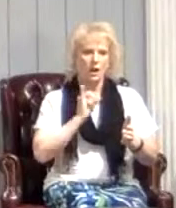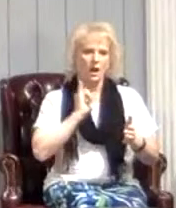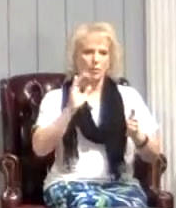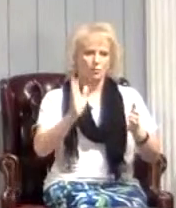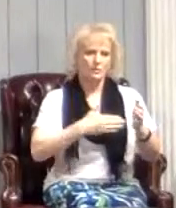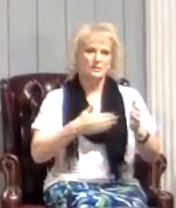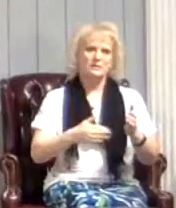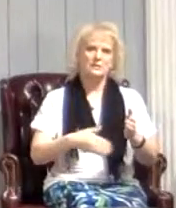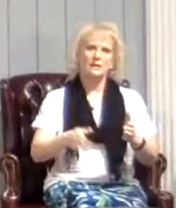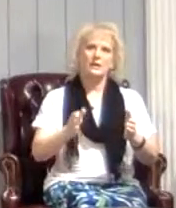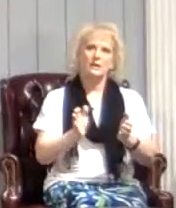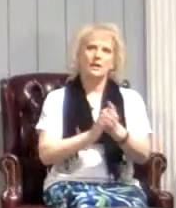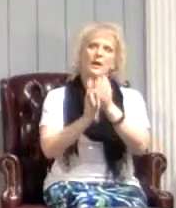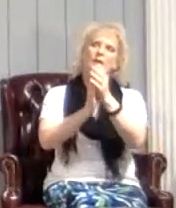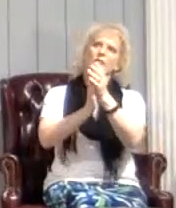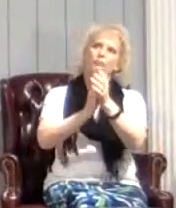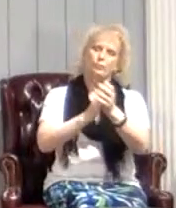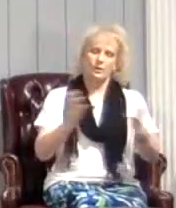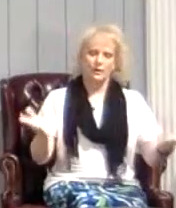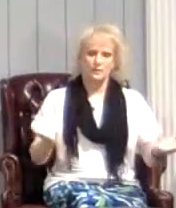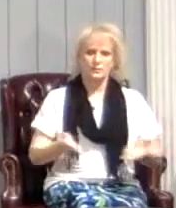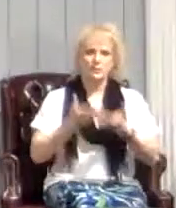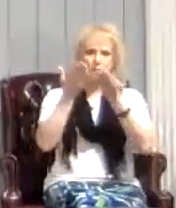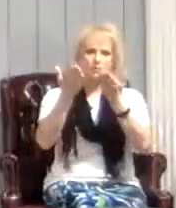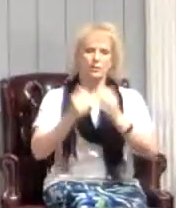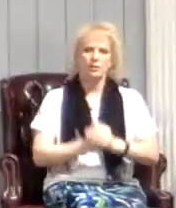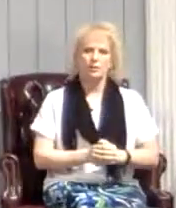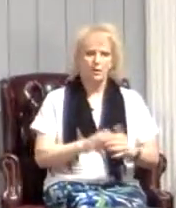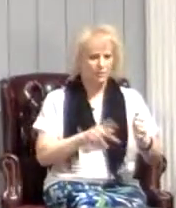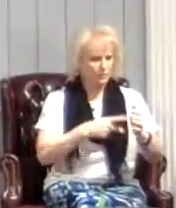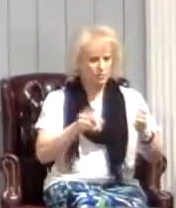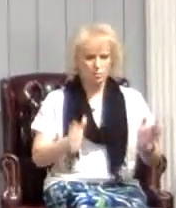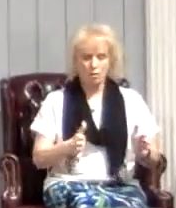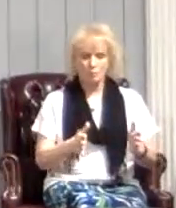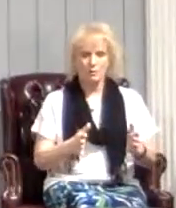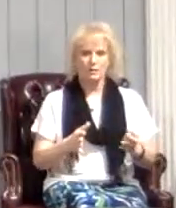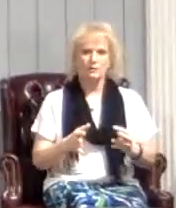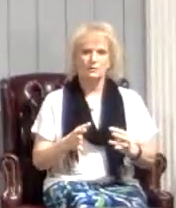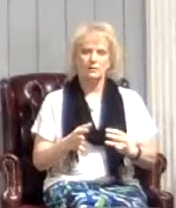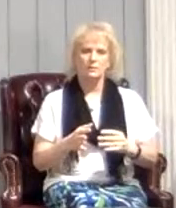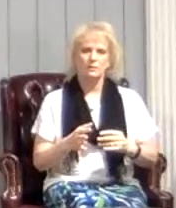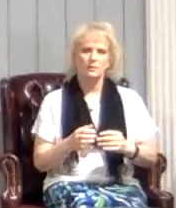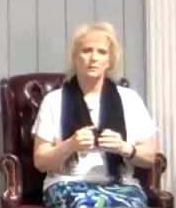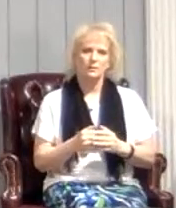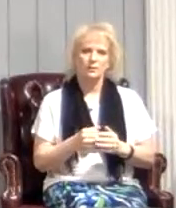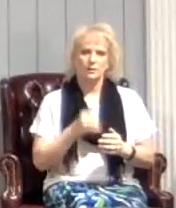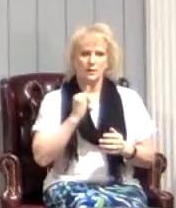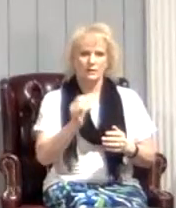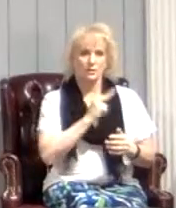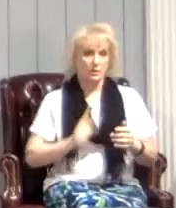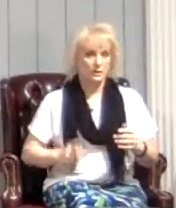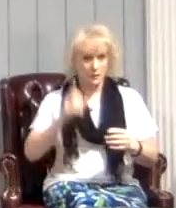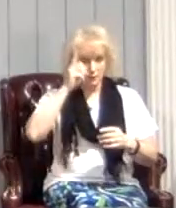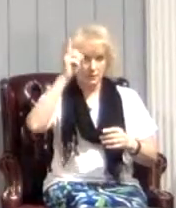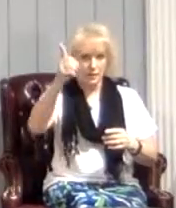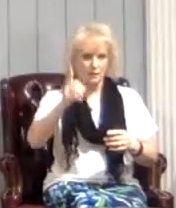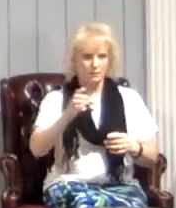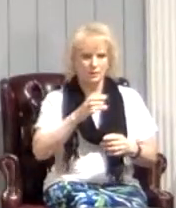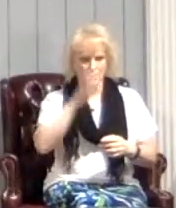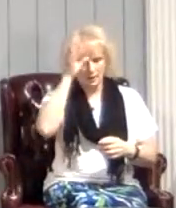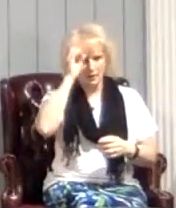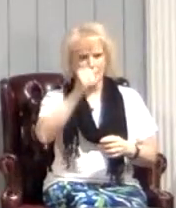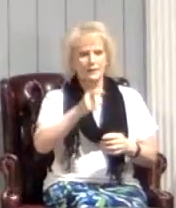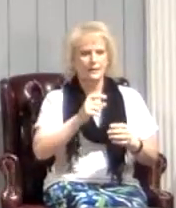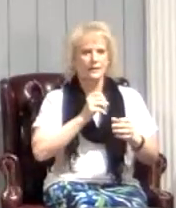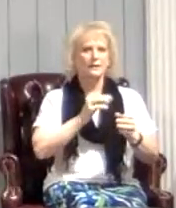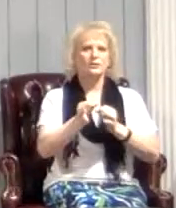and give praise. So the psalmist, the Bible tells us this psalm is that the psalmist in this case is King David, and he describes